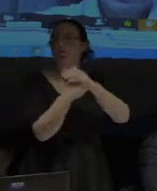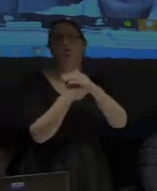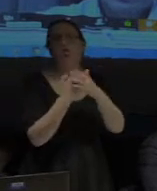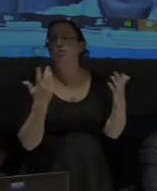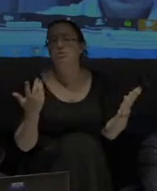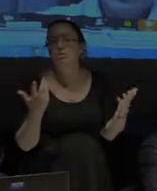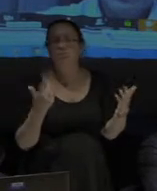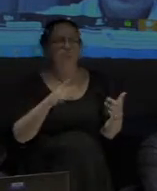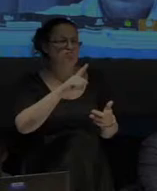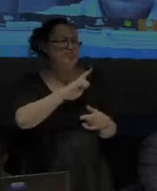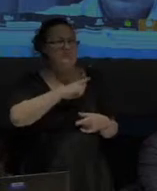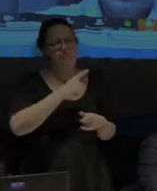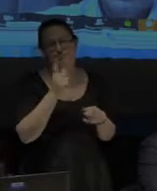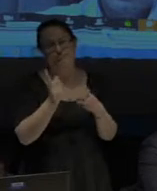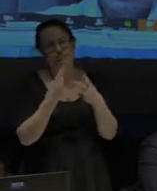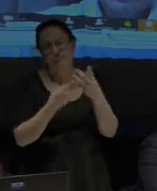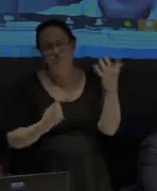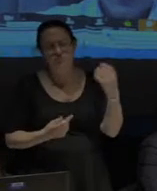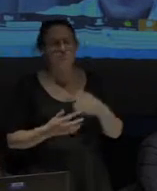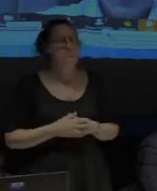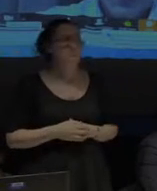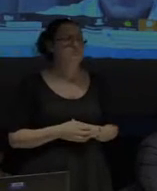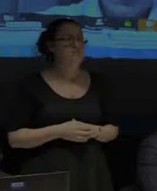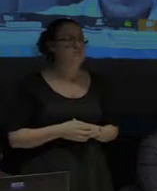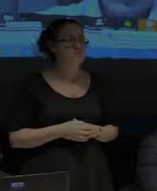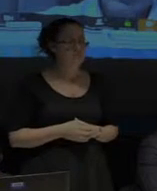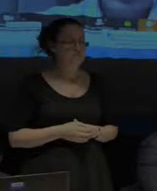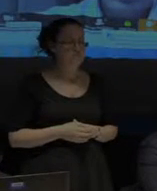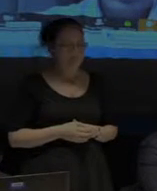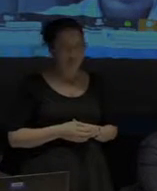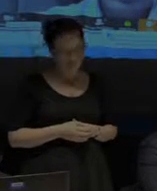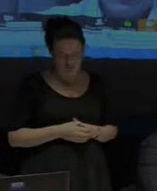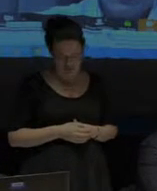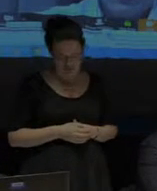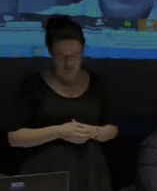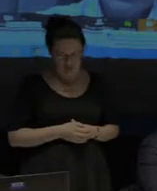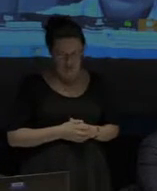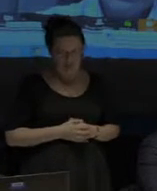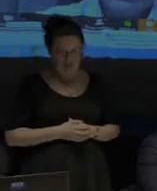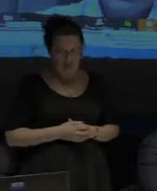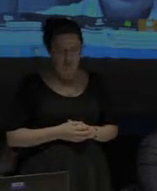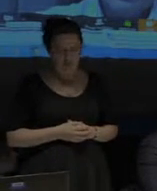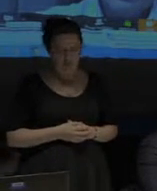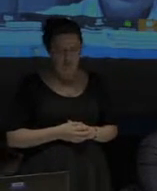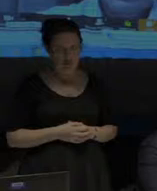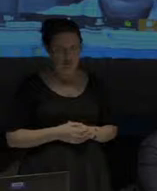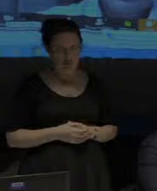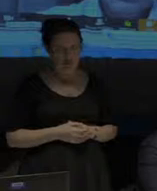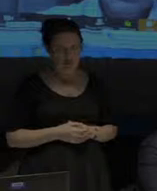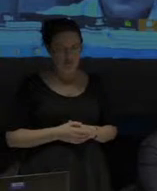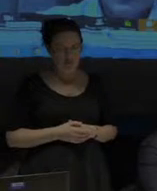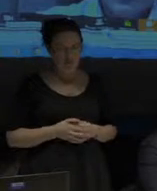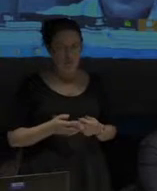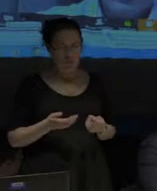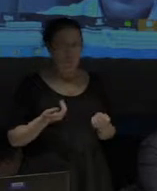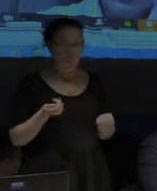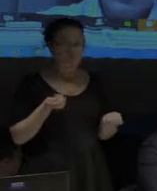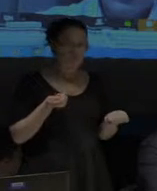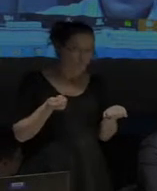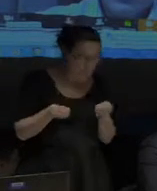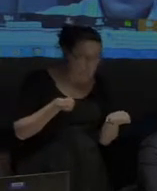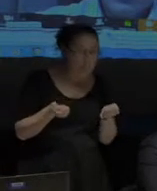another. So in order to just cope with and